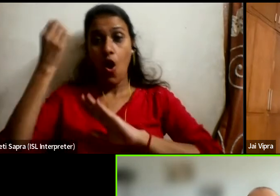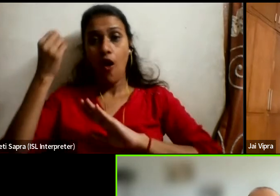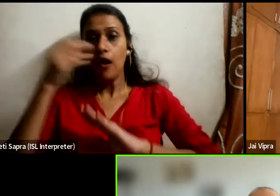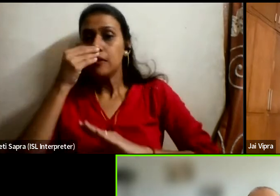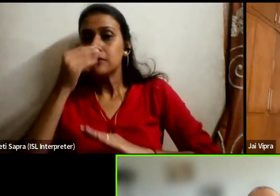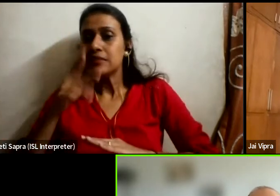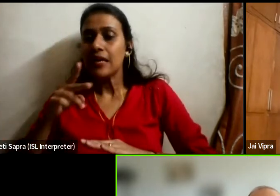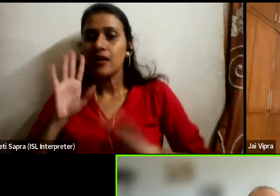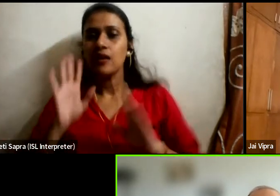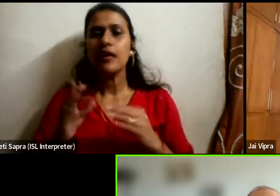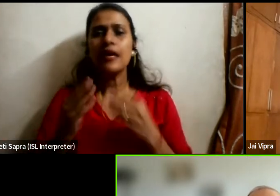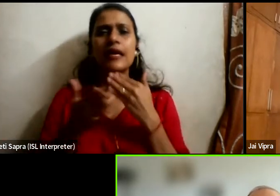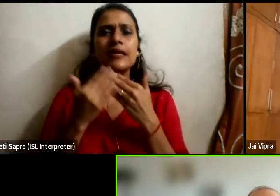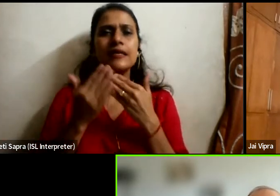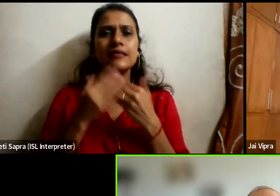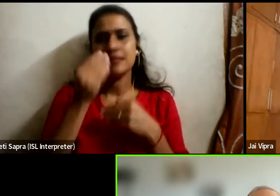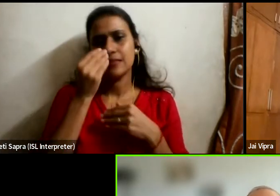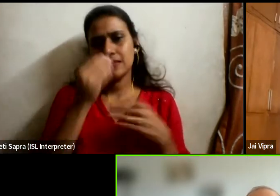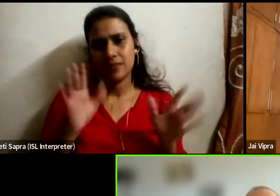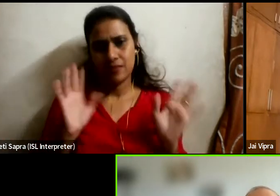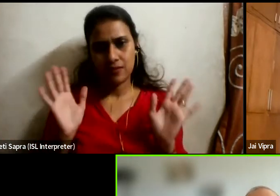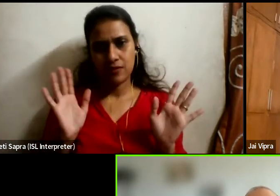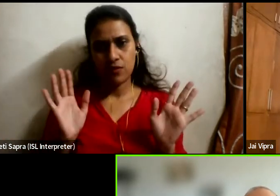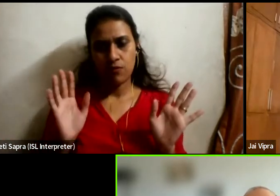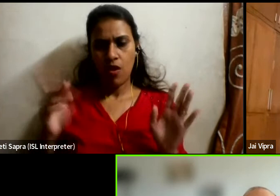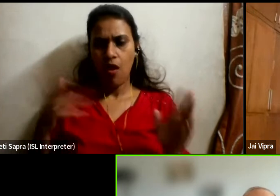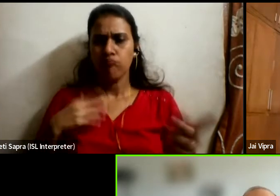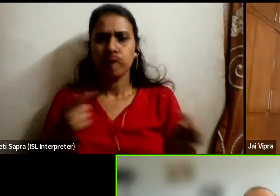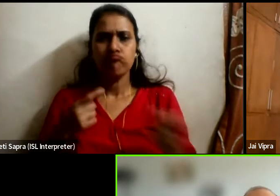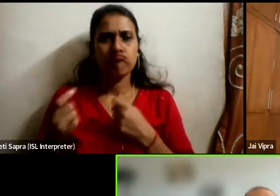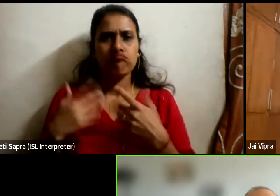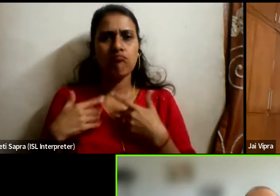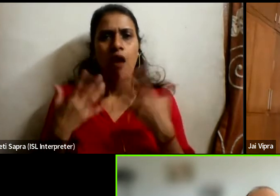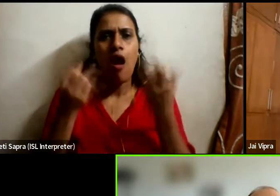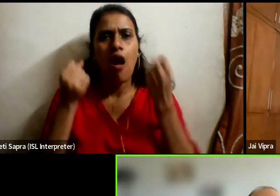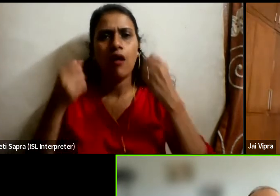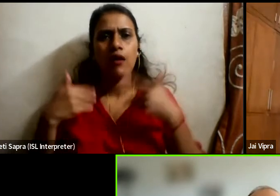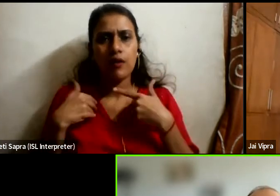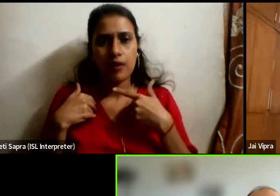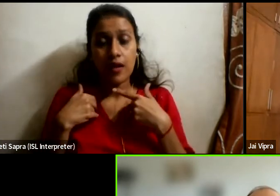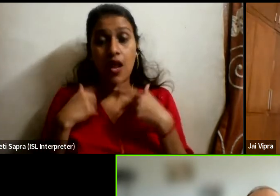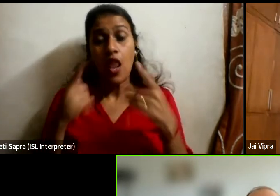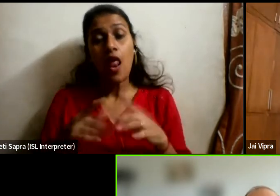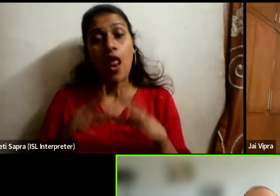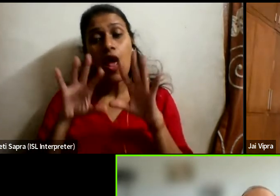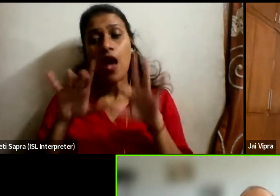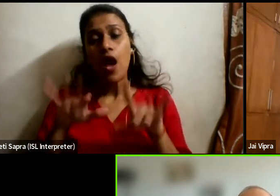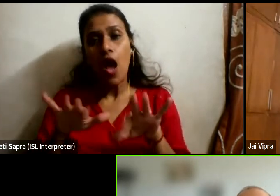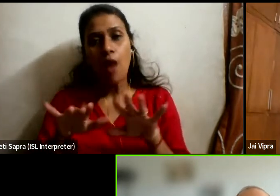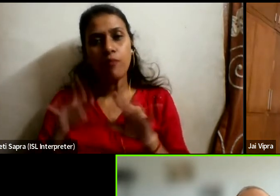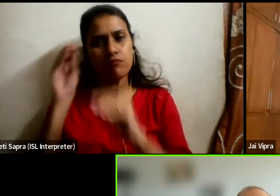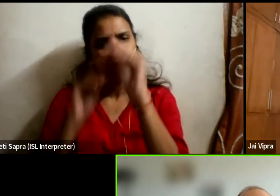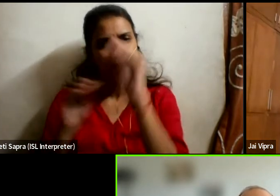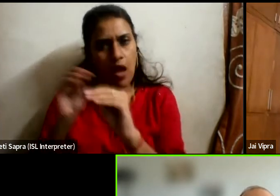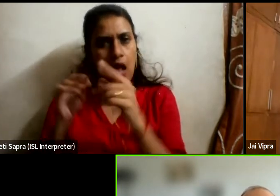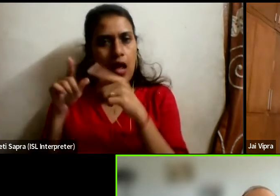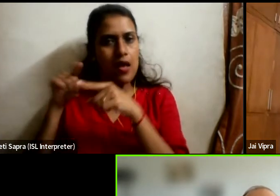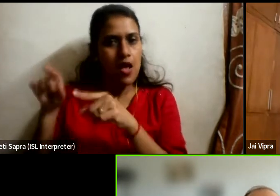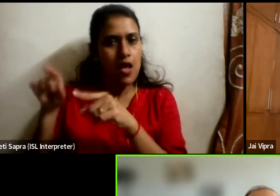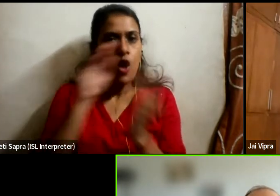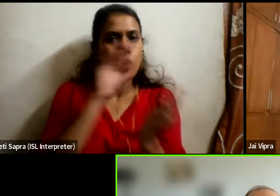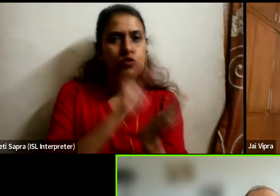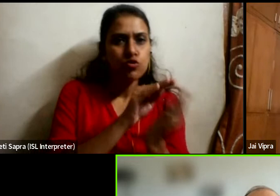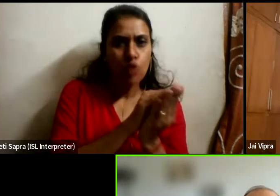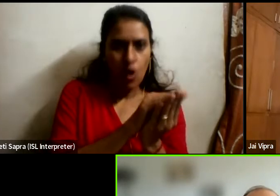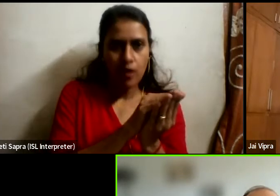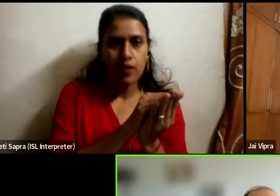whether it's actually something that's owned by you, or if there are attributes that are computed about you and are stored with the platform,